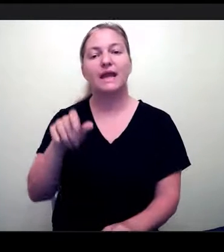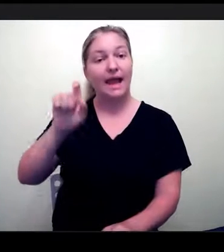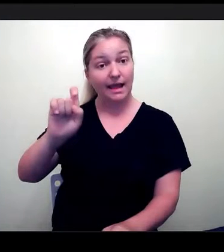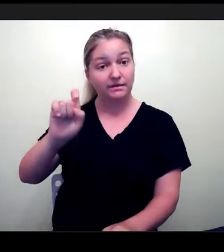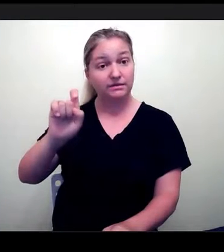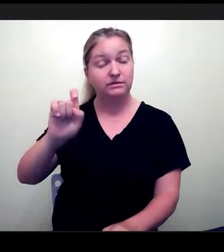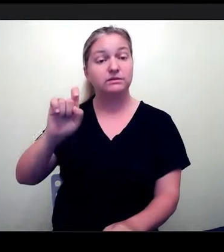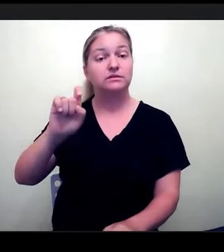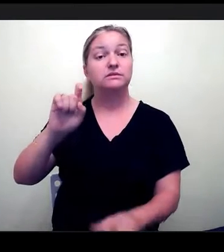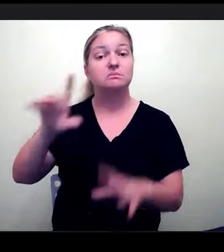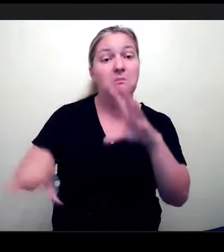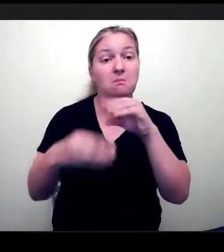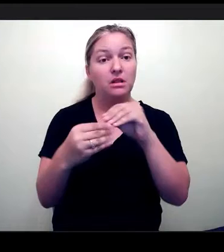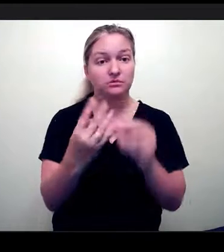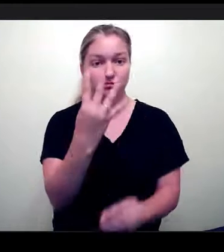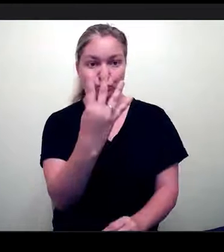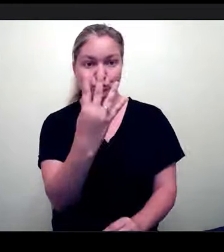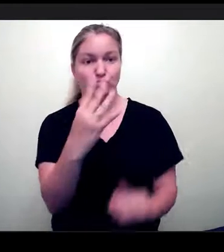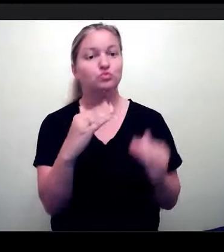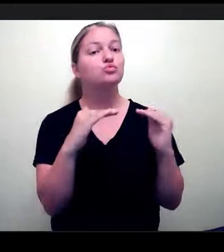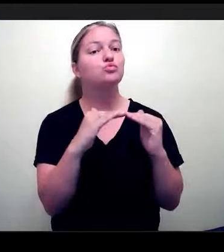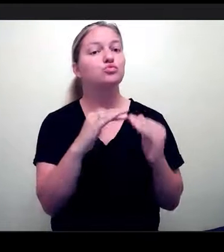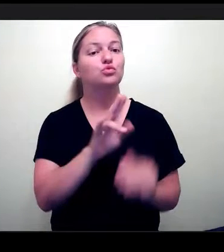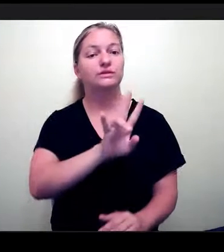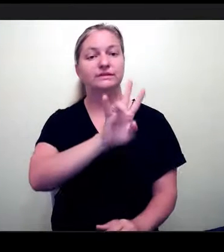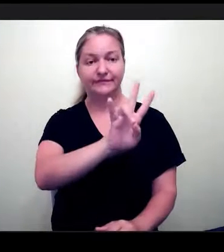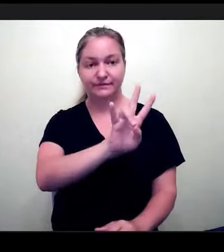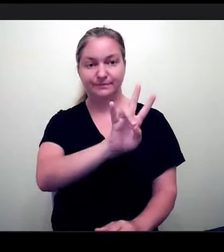plus 4 equals 7.